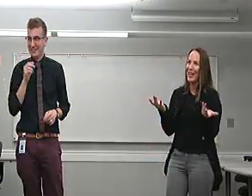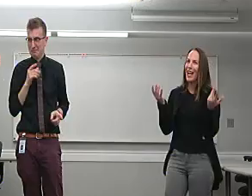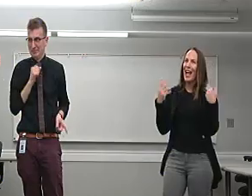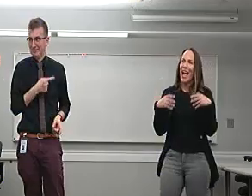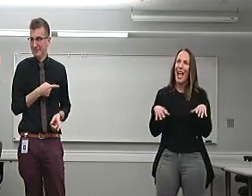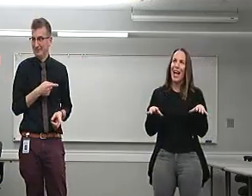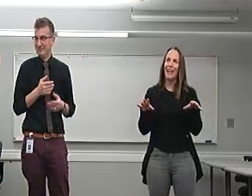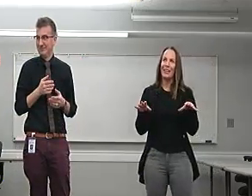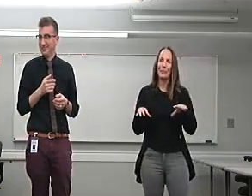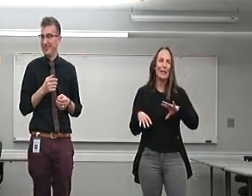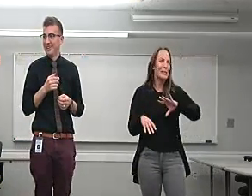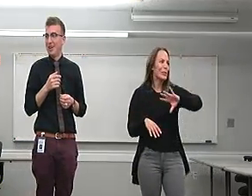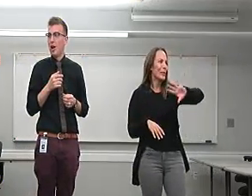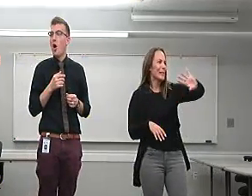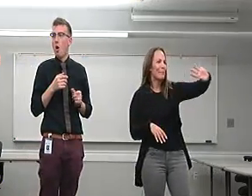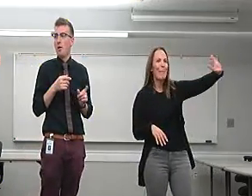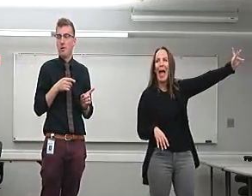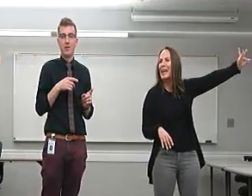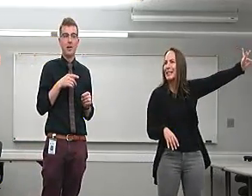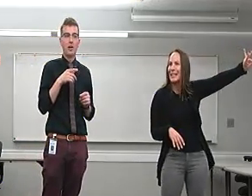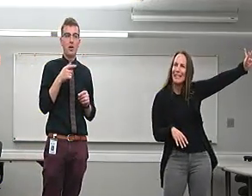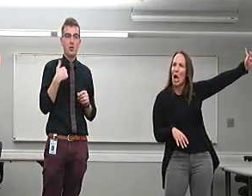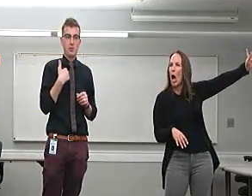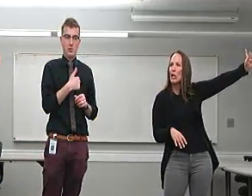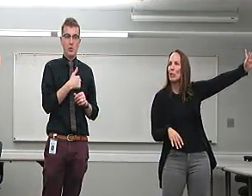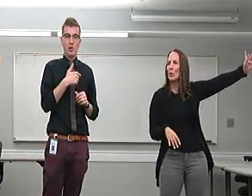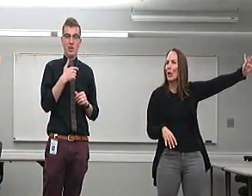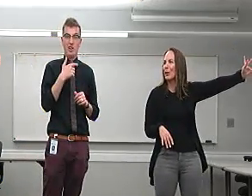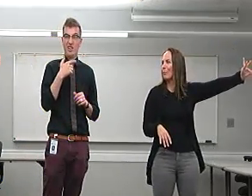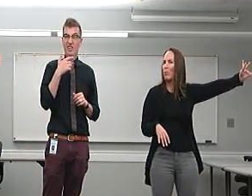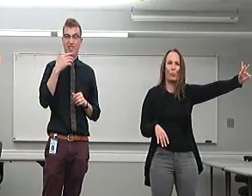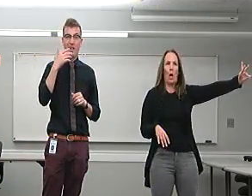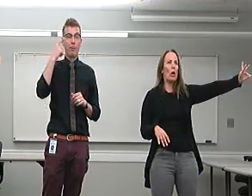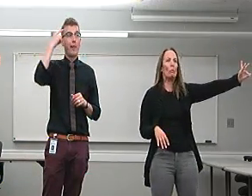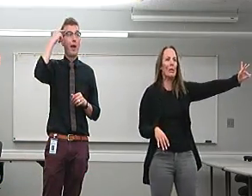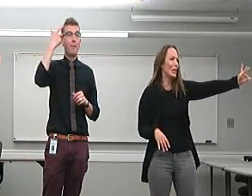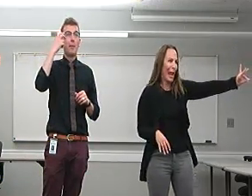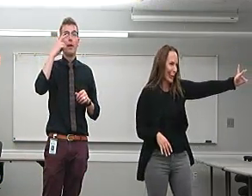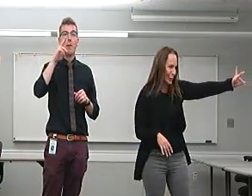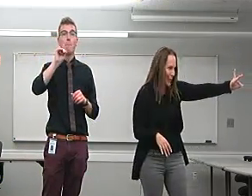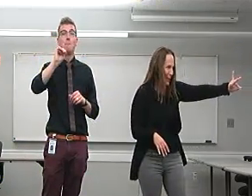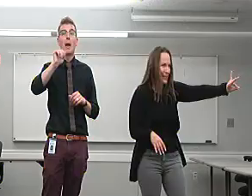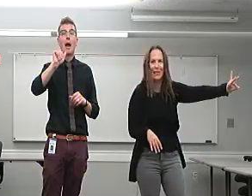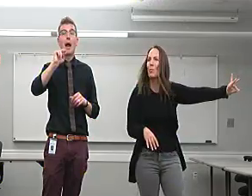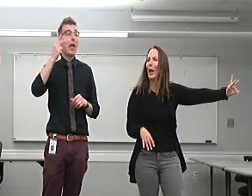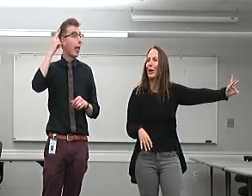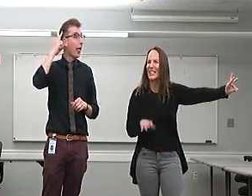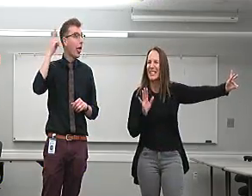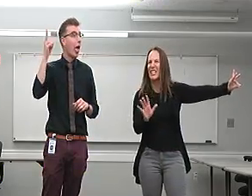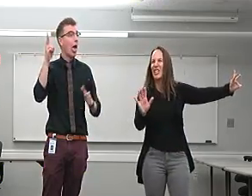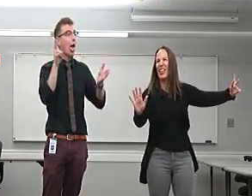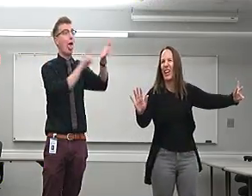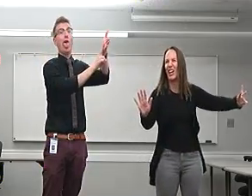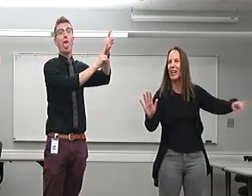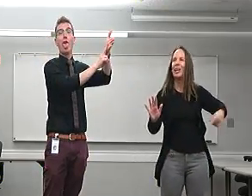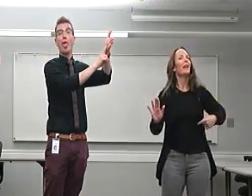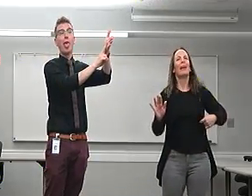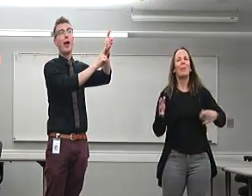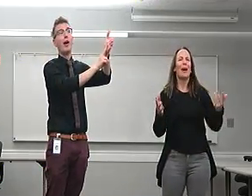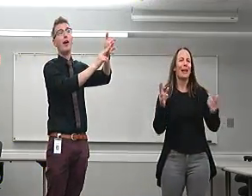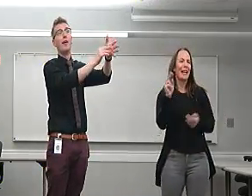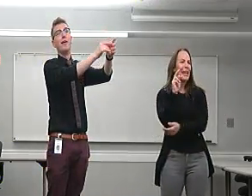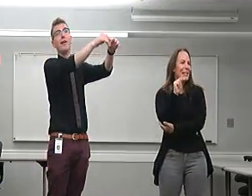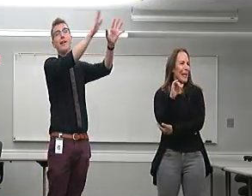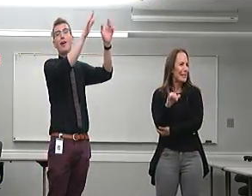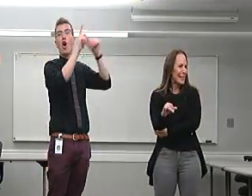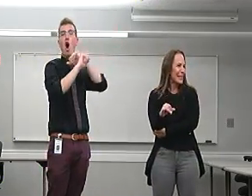And we assume it's magneted onto a garbage can or something somewhere. It's still there. Come on, at NTID,